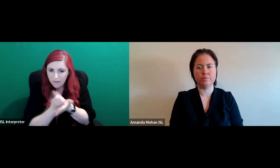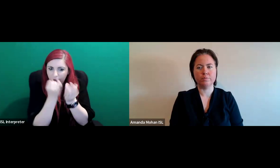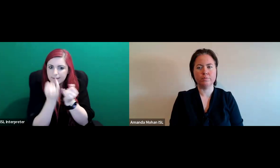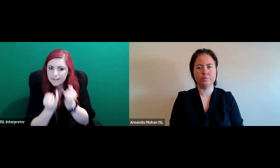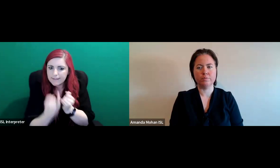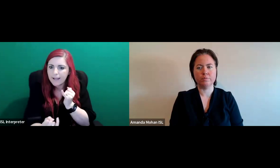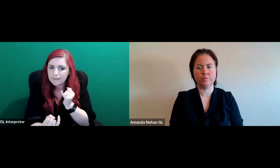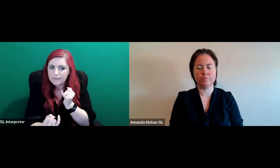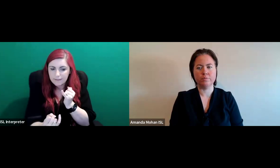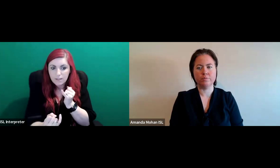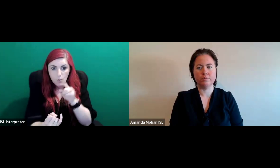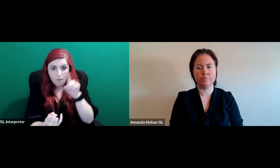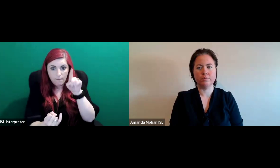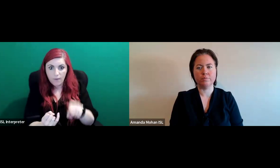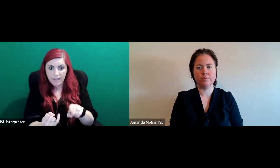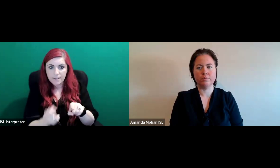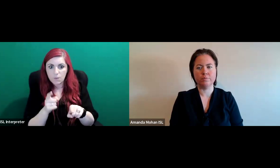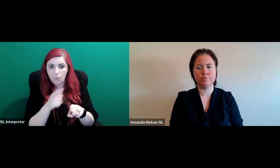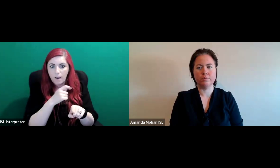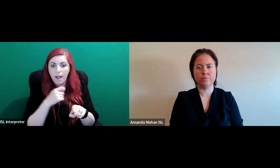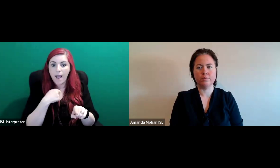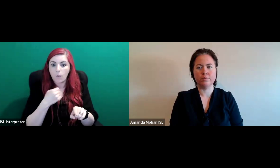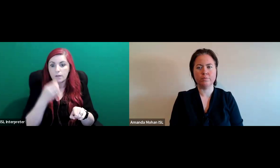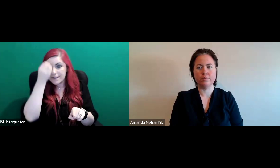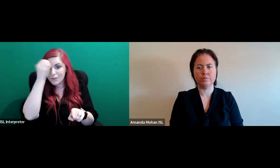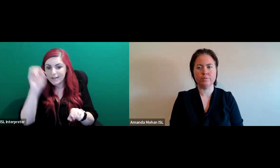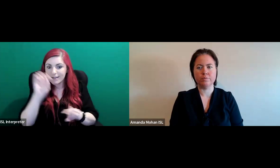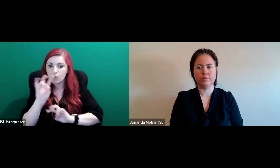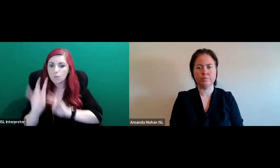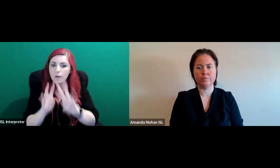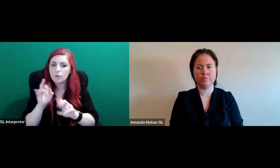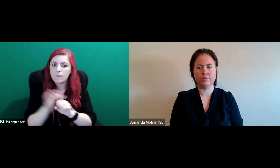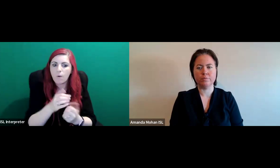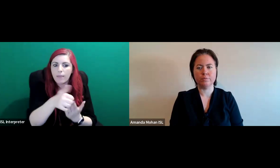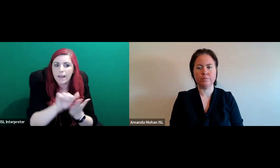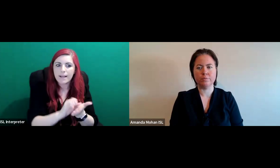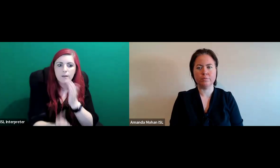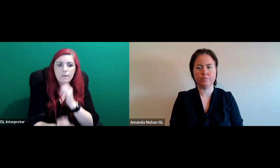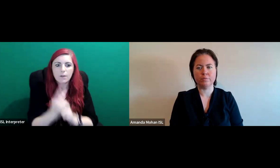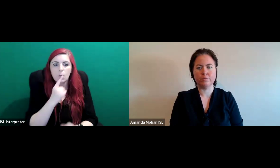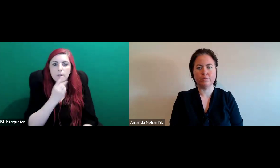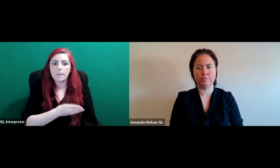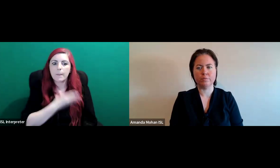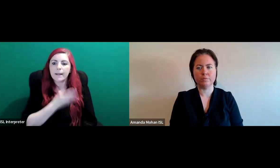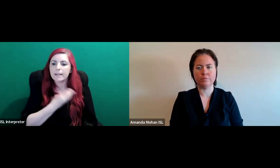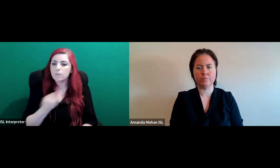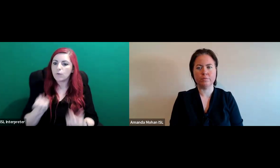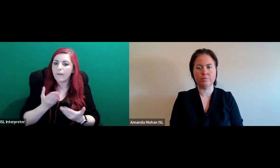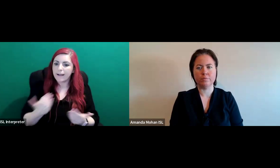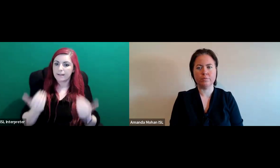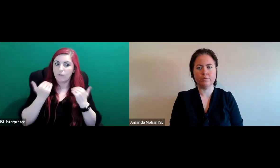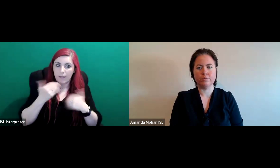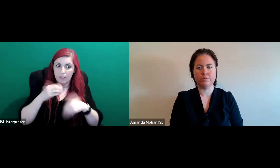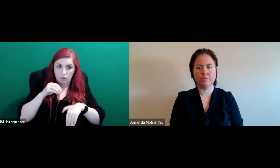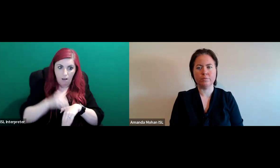this topic, our suggested questions for the list of issues is, please provide information on any plans